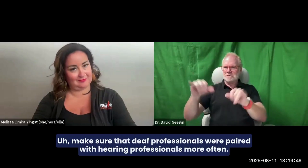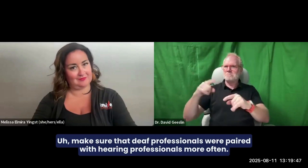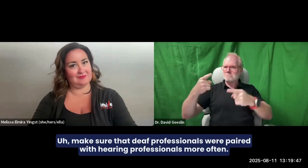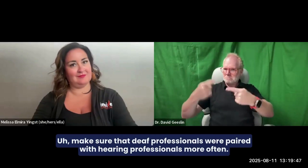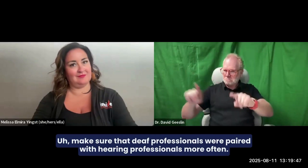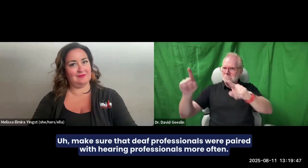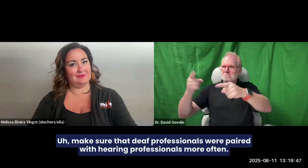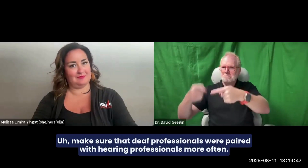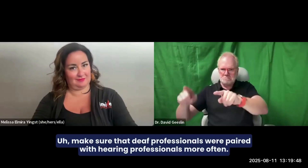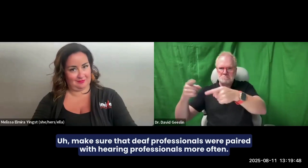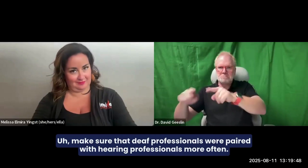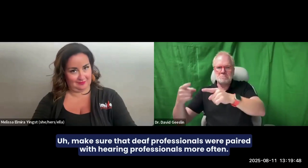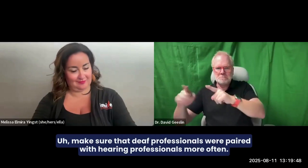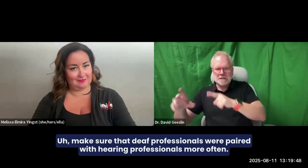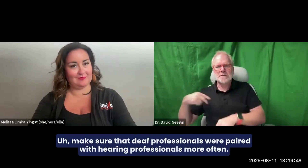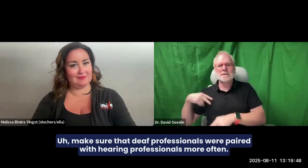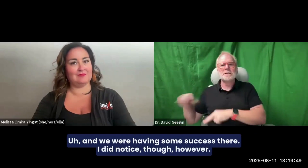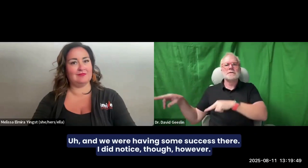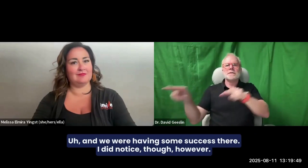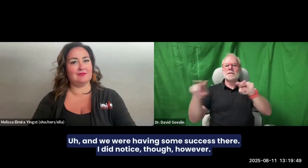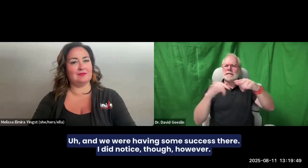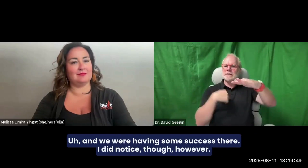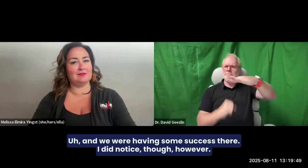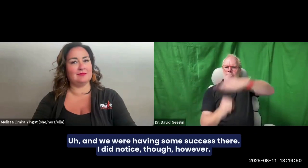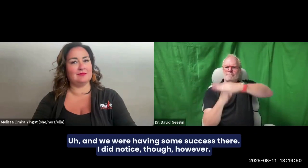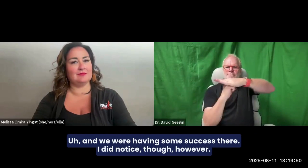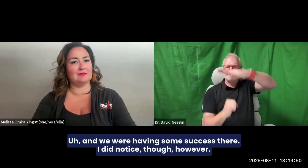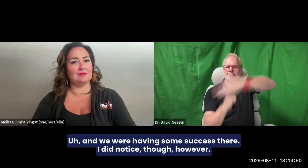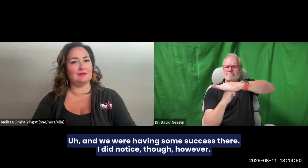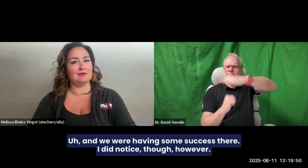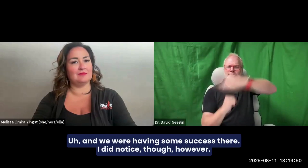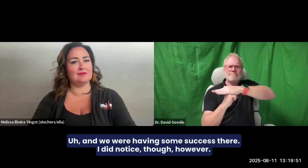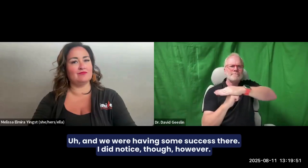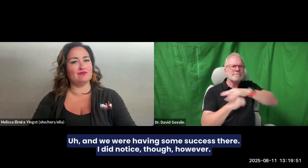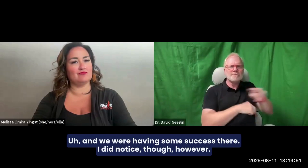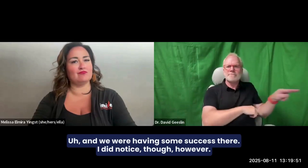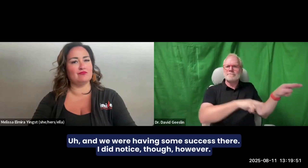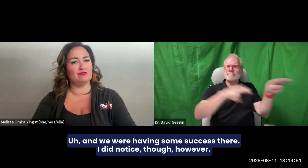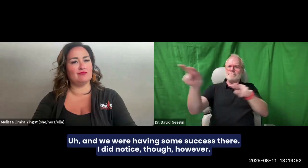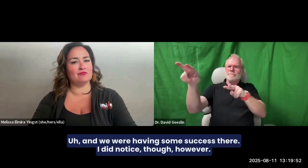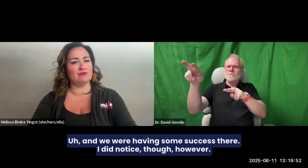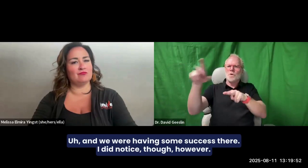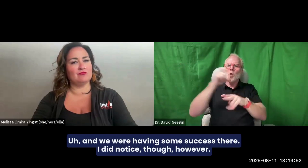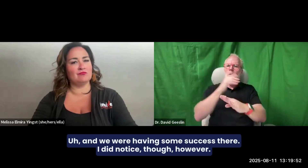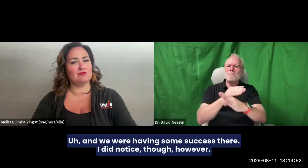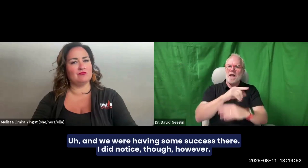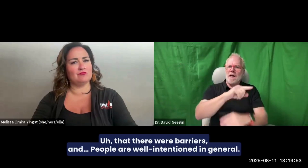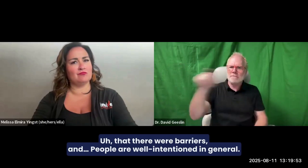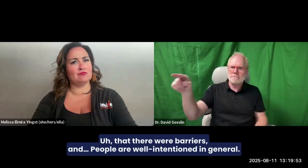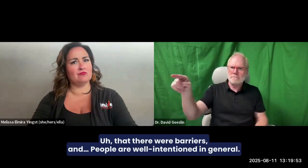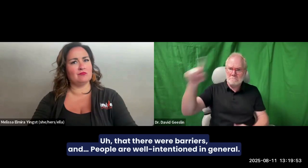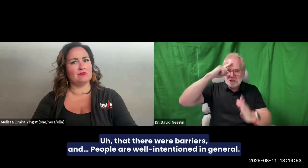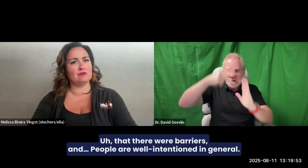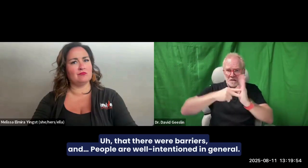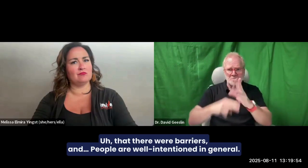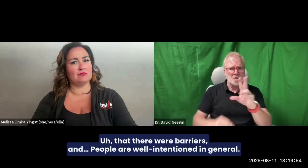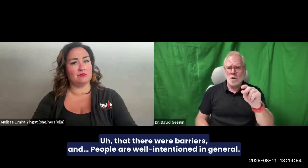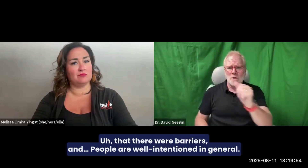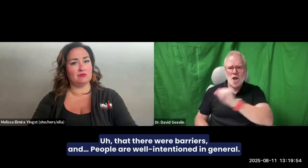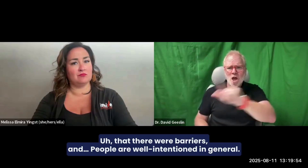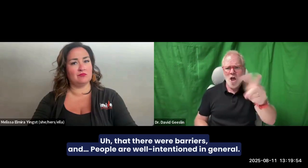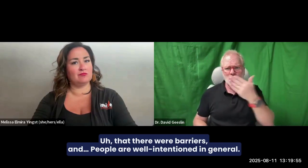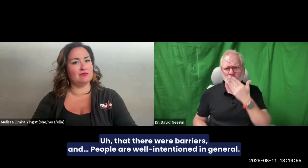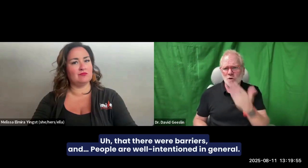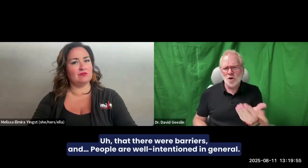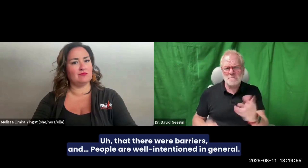with hearing professionals more often. And we were having some success there. I did notice, though, however, that